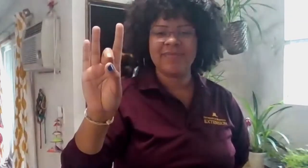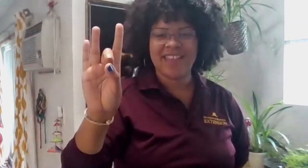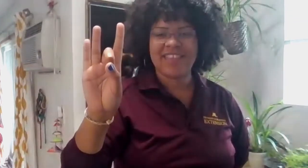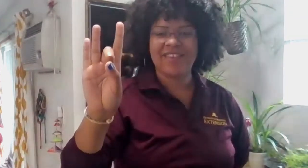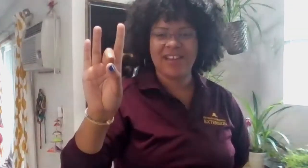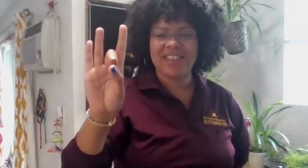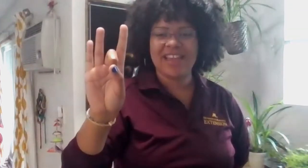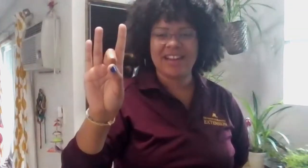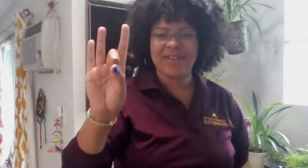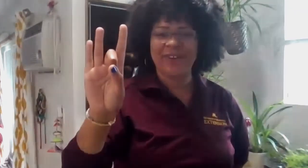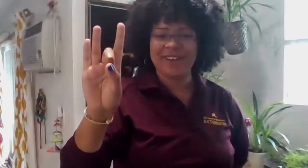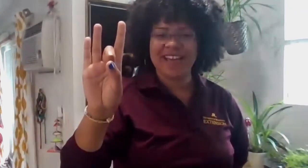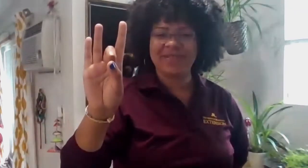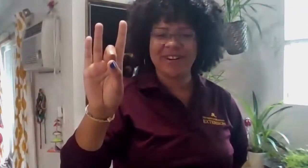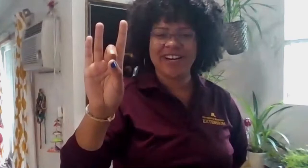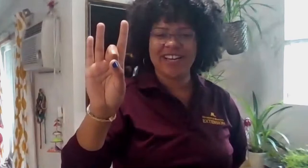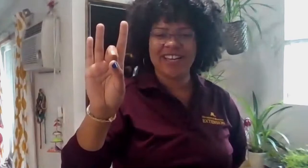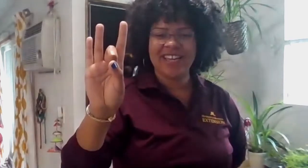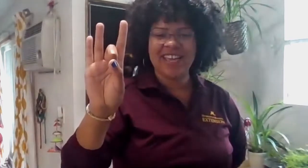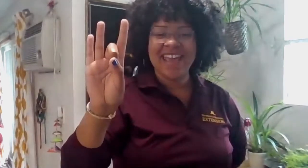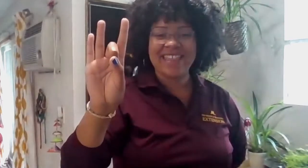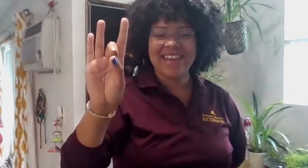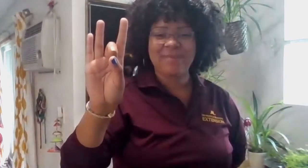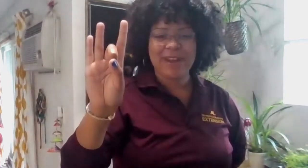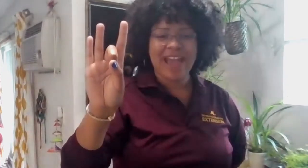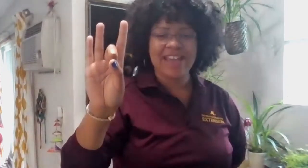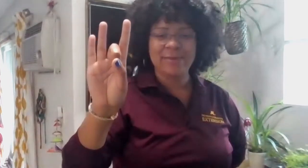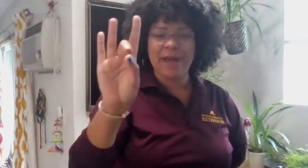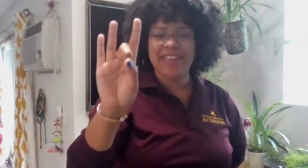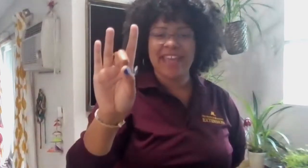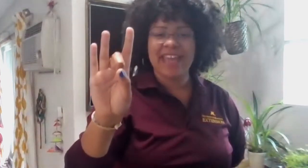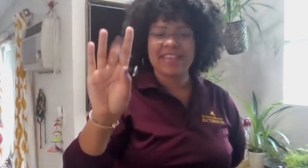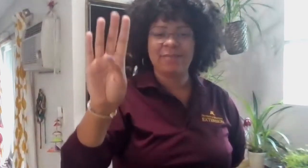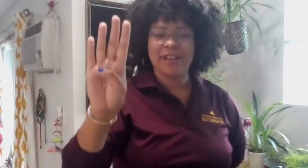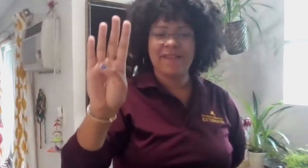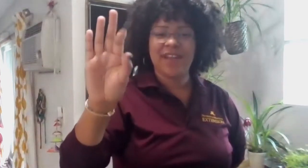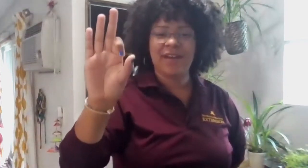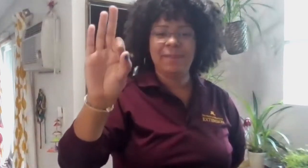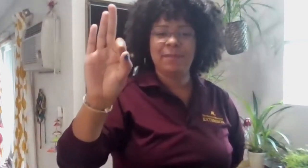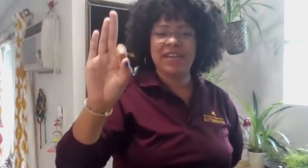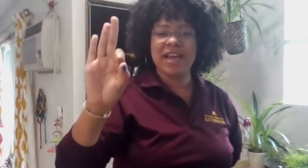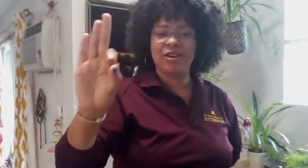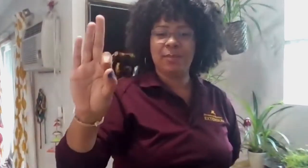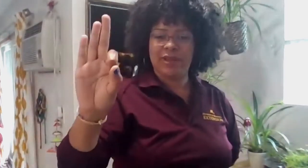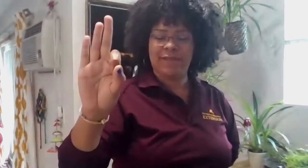I see you all sliding over. Nice work. And then number nine, you probably can guess, is putting that finger up and putting down your pointer